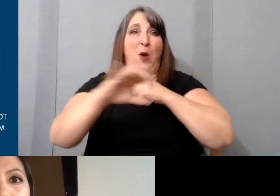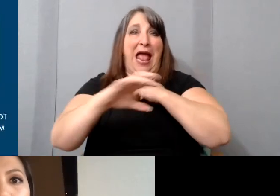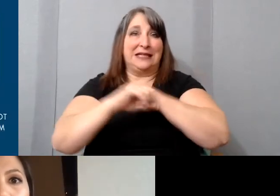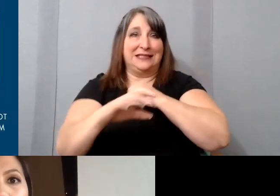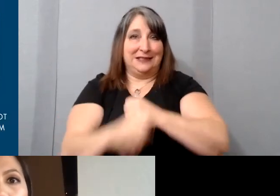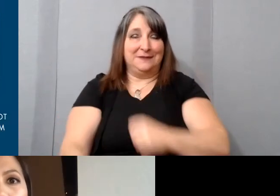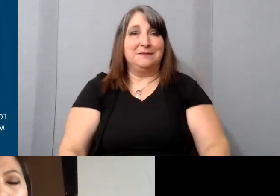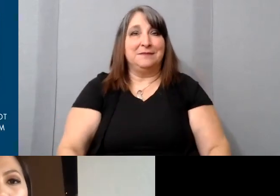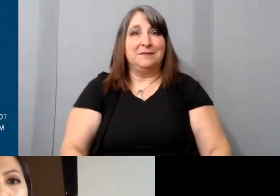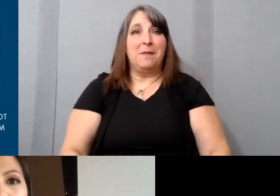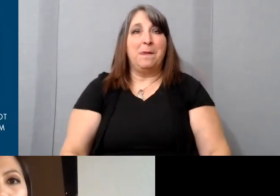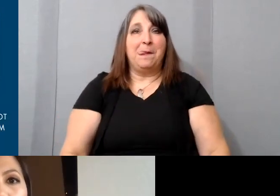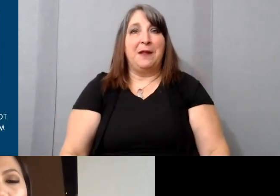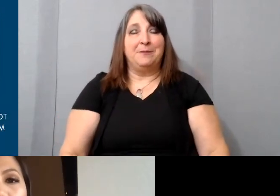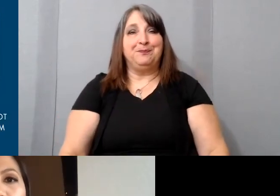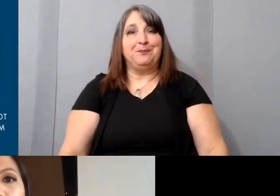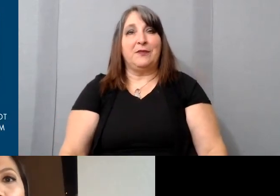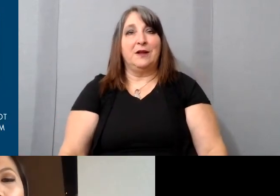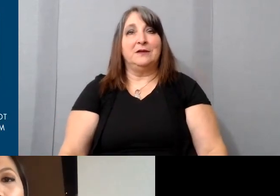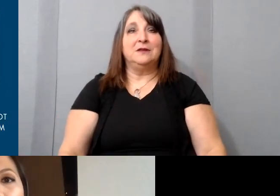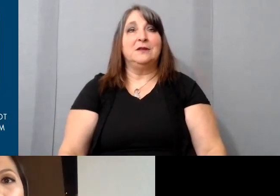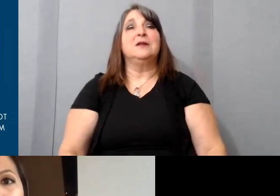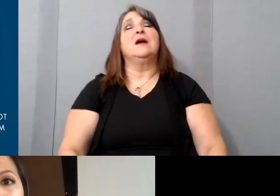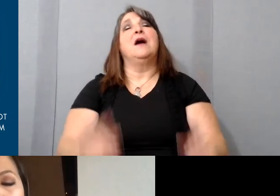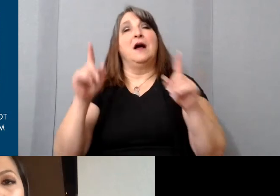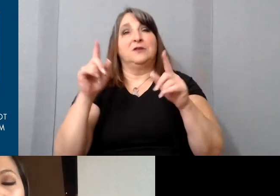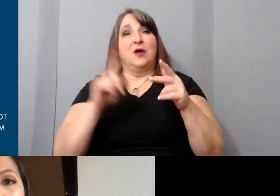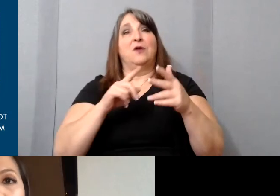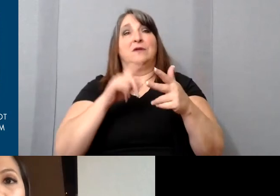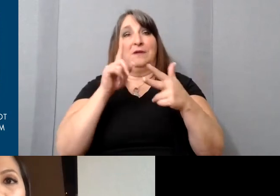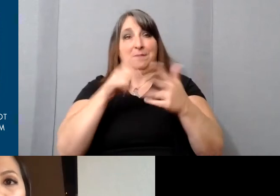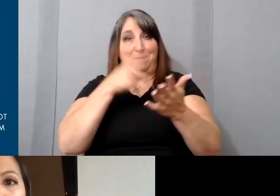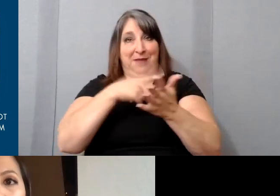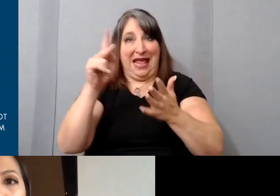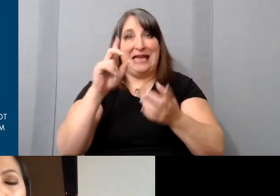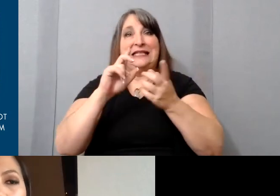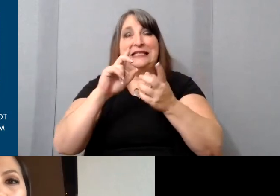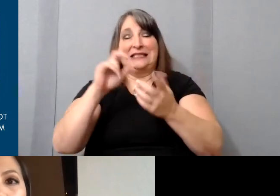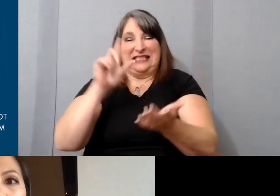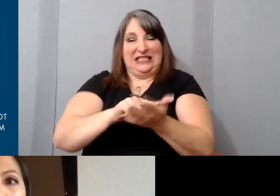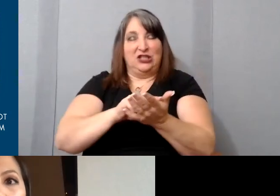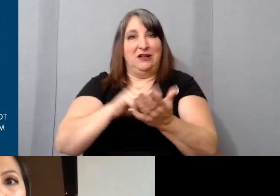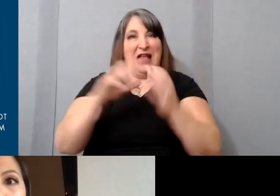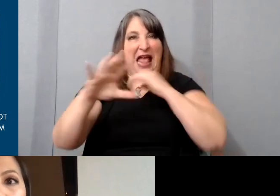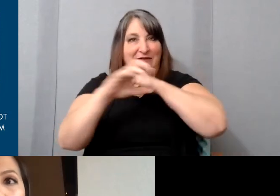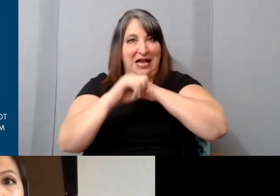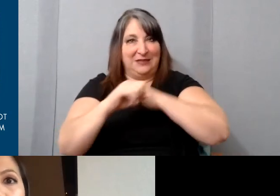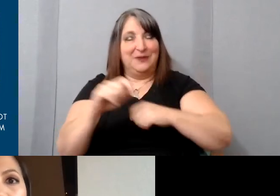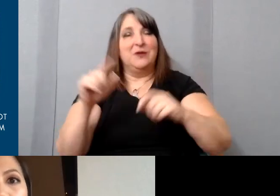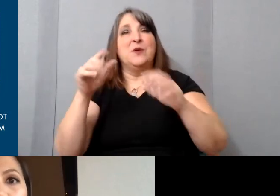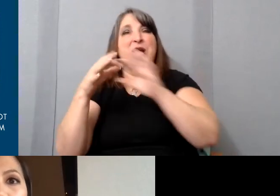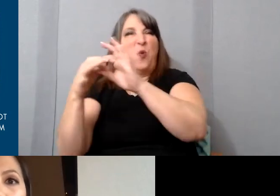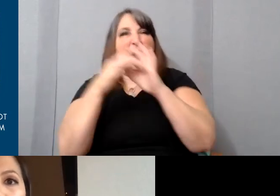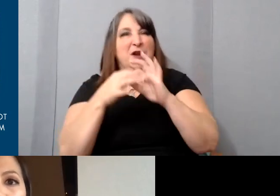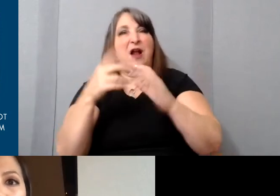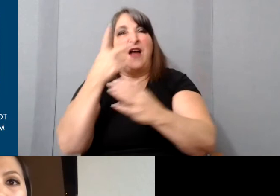please. So in addition to our paid digital advertisement, we coordinated on both the federal and state